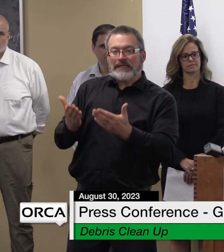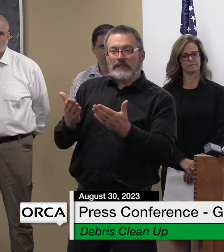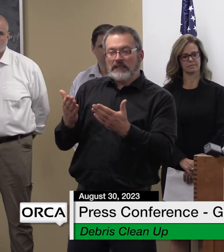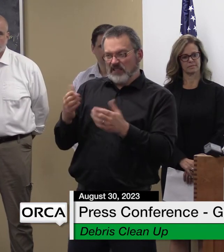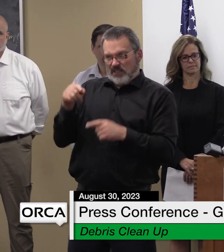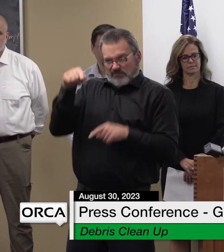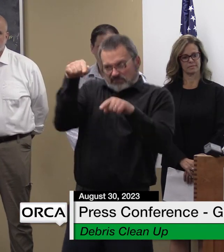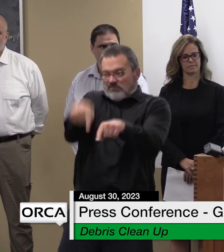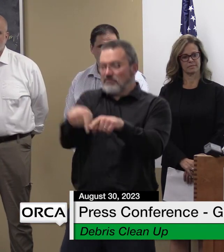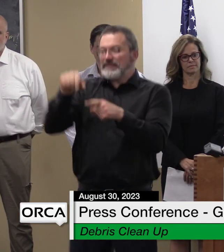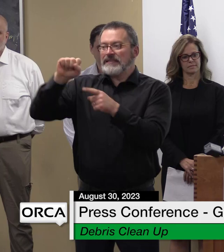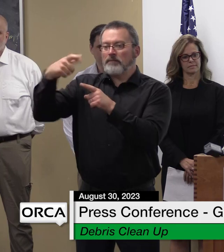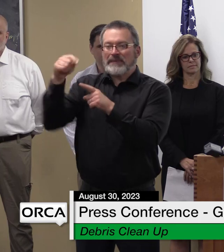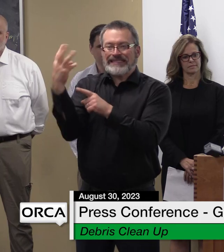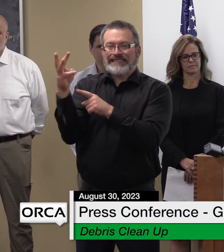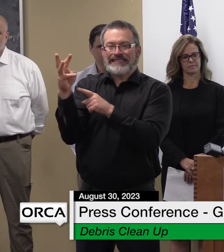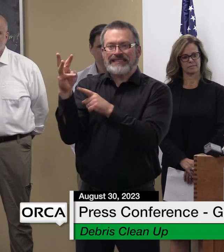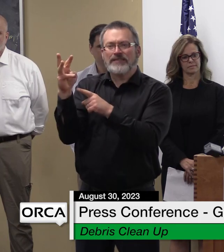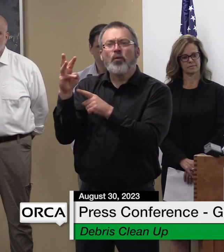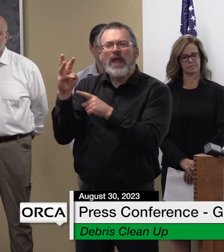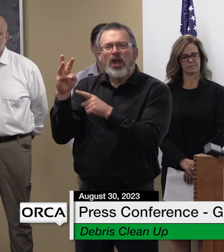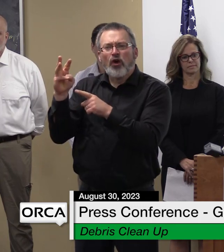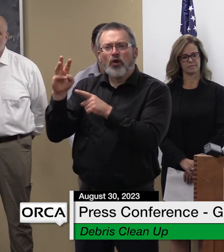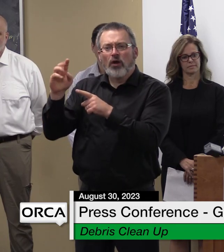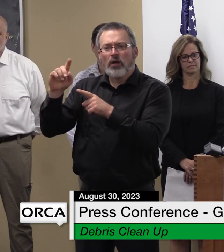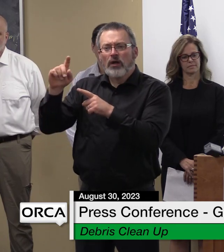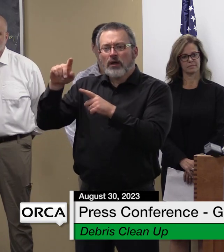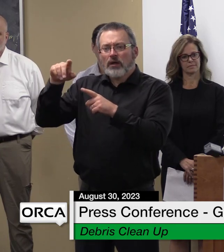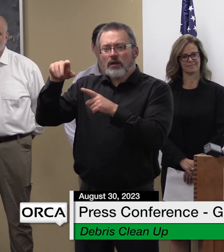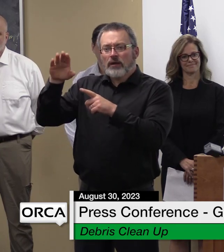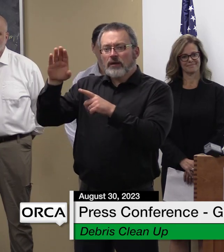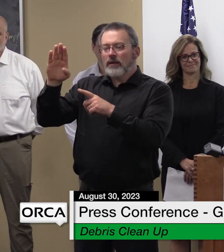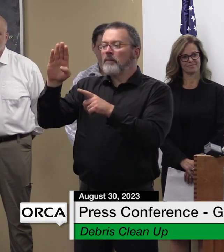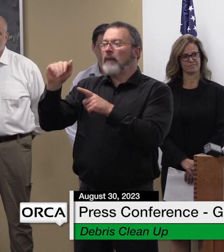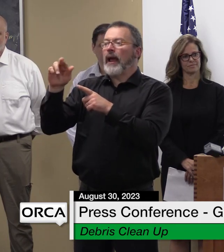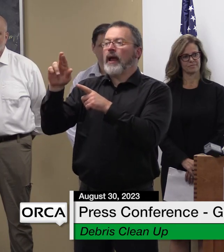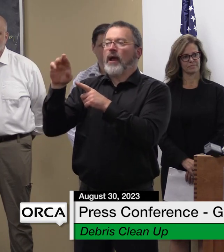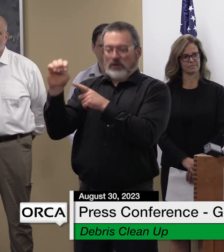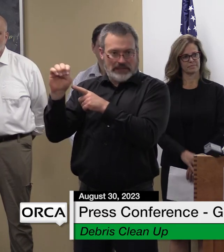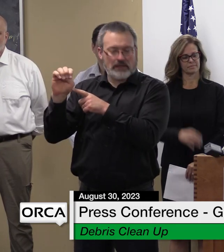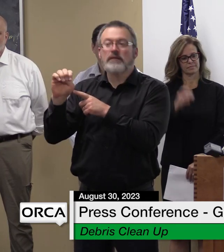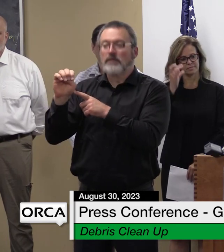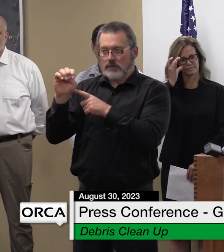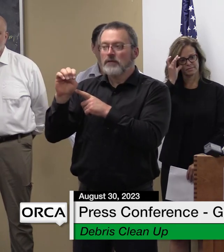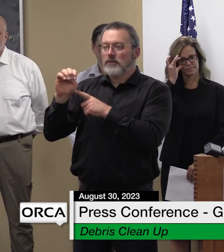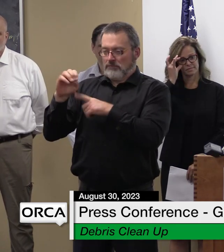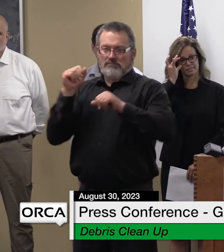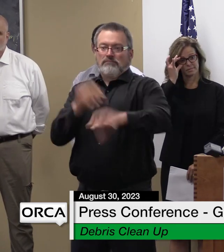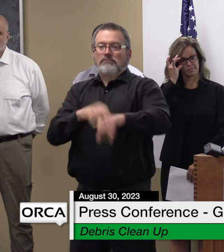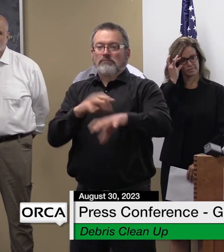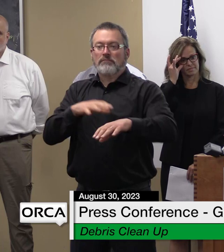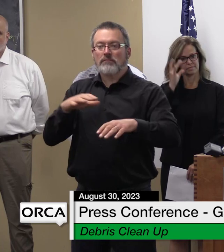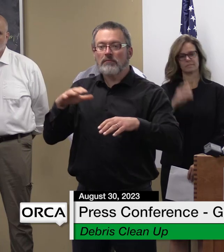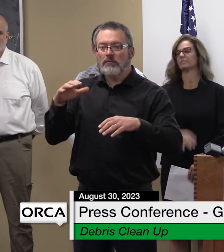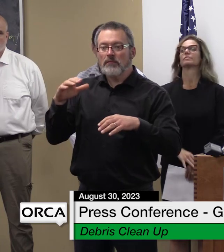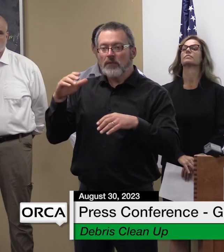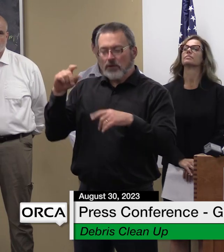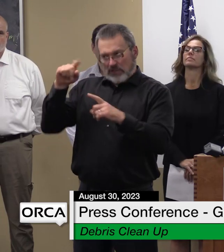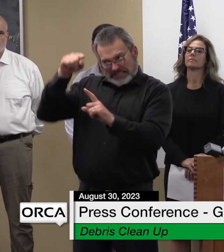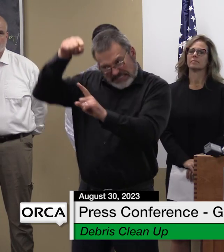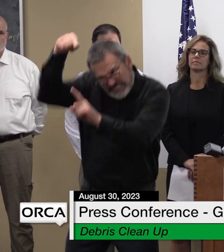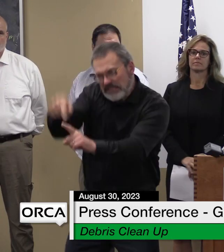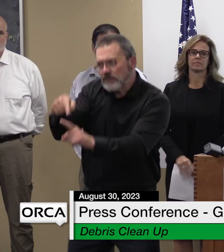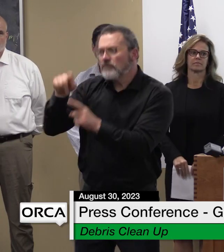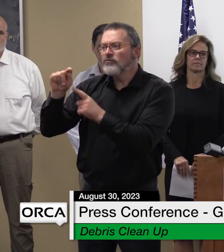we'll dispose of them at no charge. But I want to be clear, this is for flood tires only. We will not